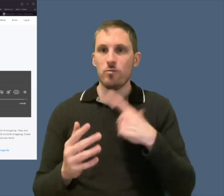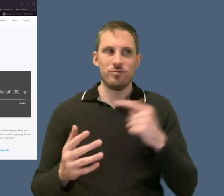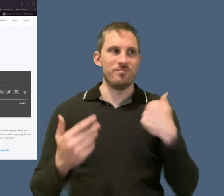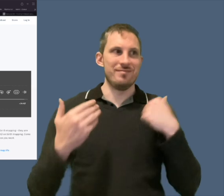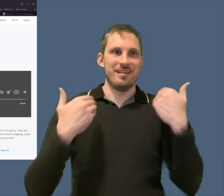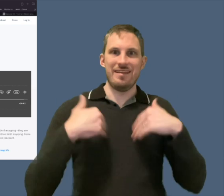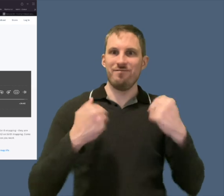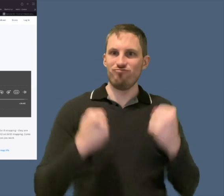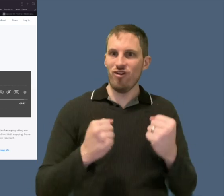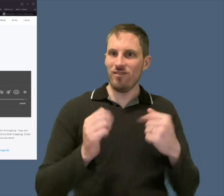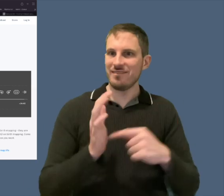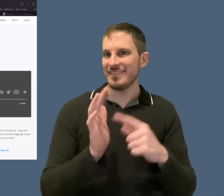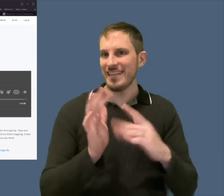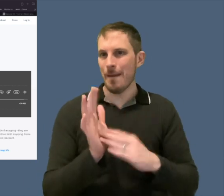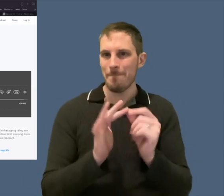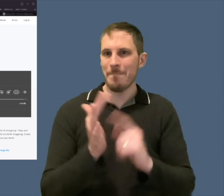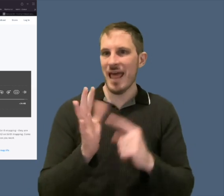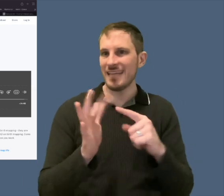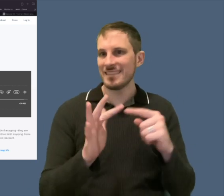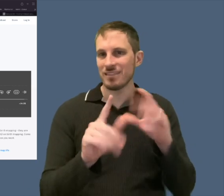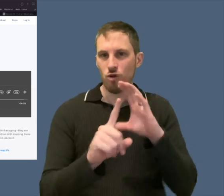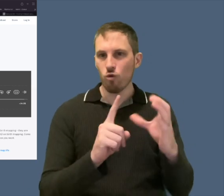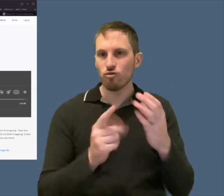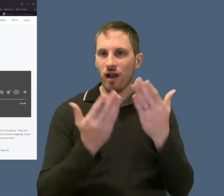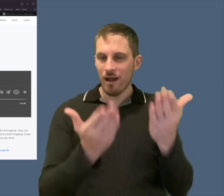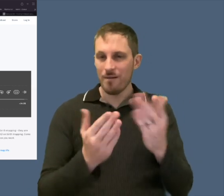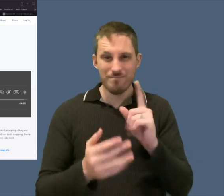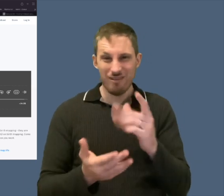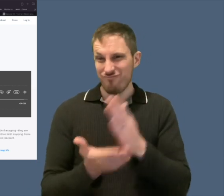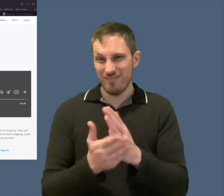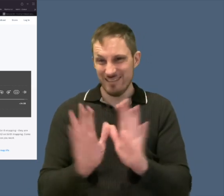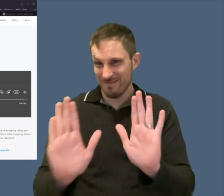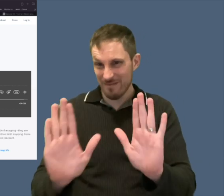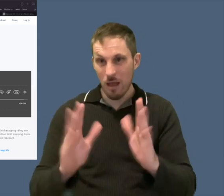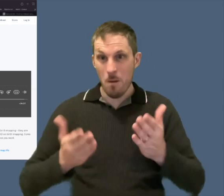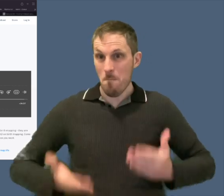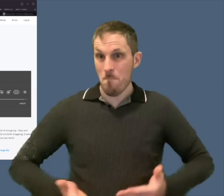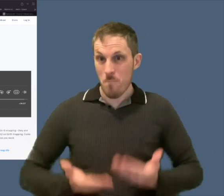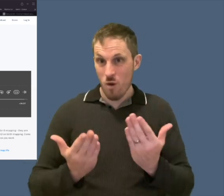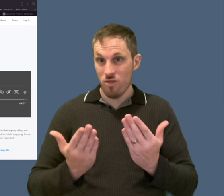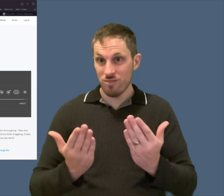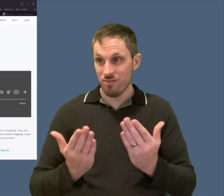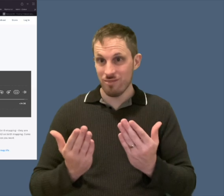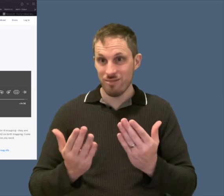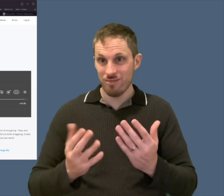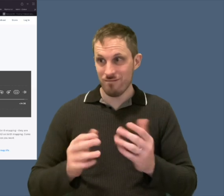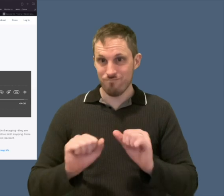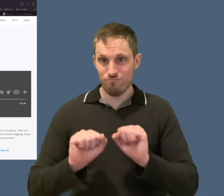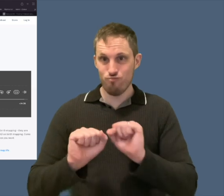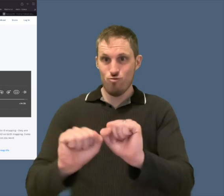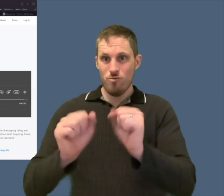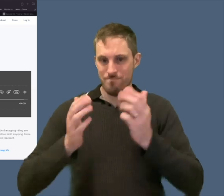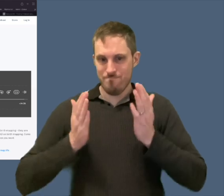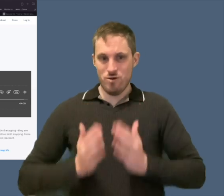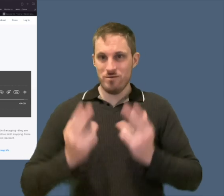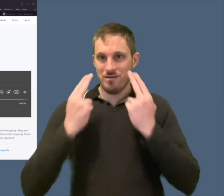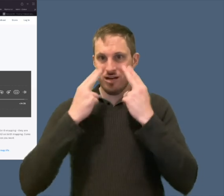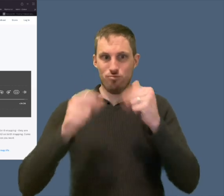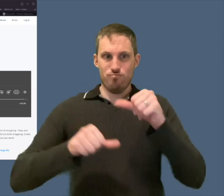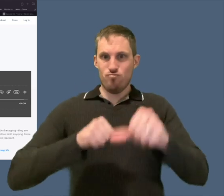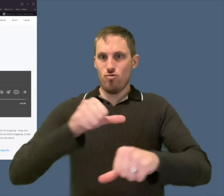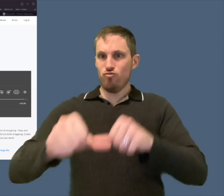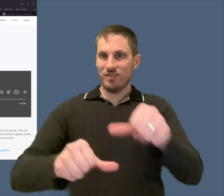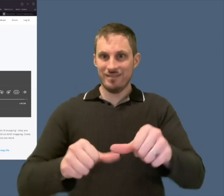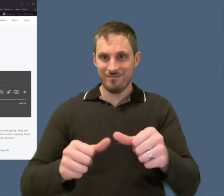is about this is what birth's going to do to you, because there is no template. There is just you and your baby and